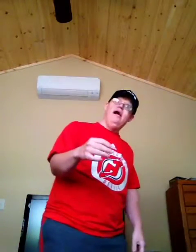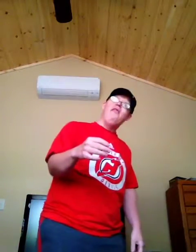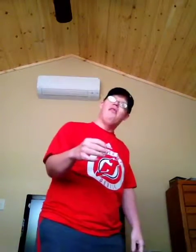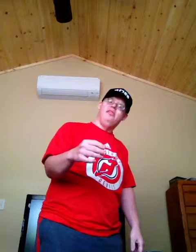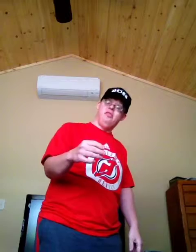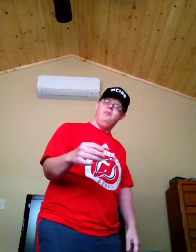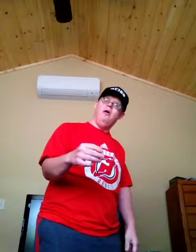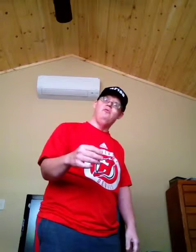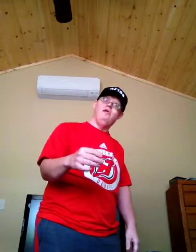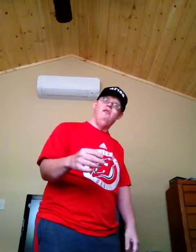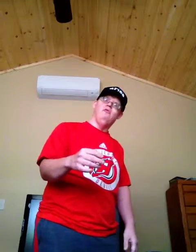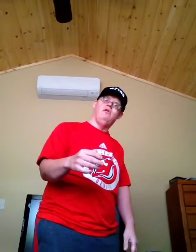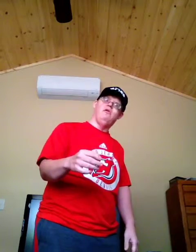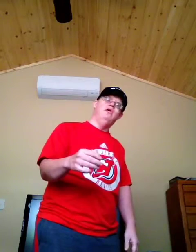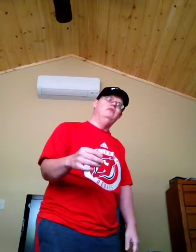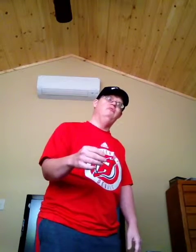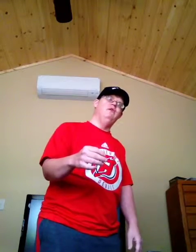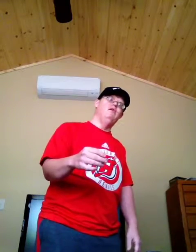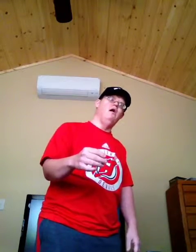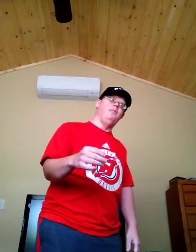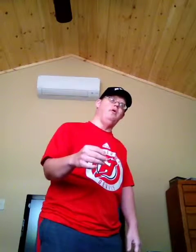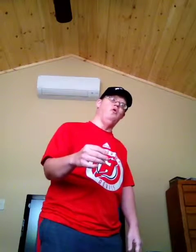and then this bartender says,